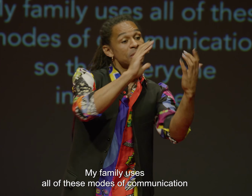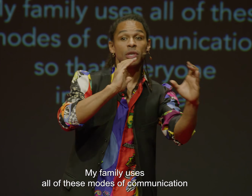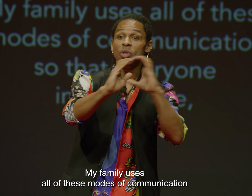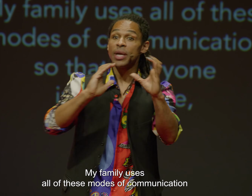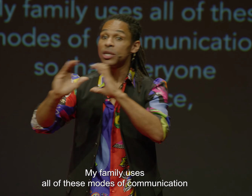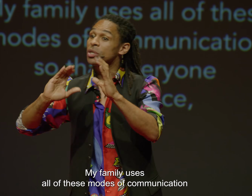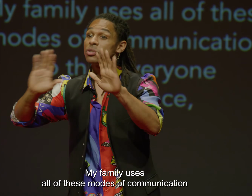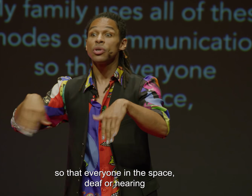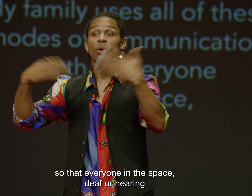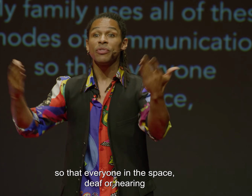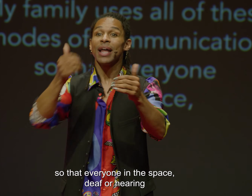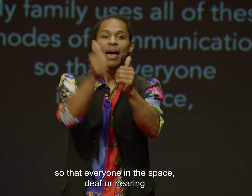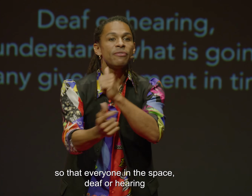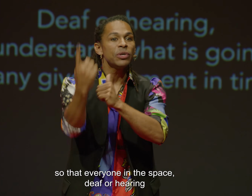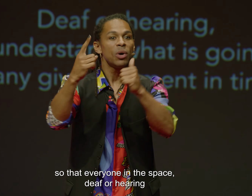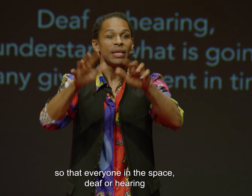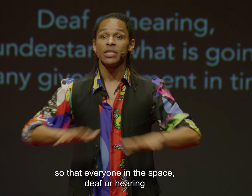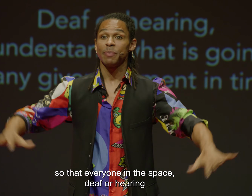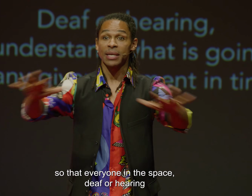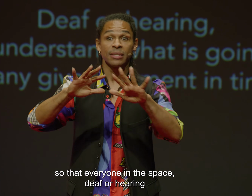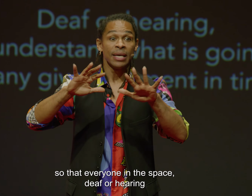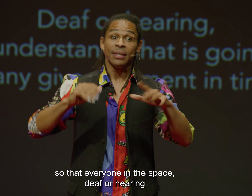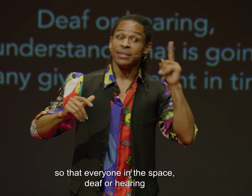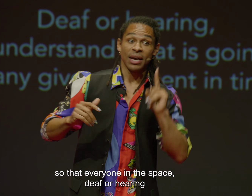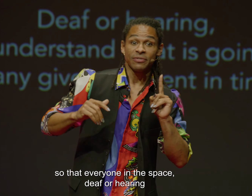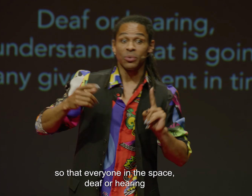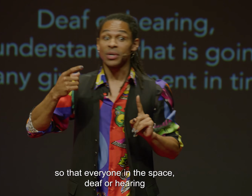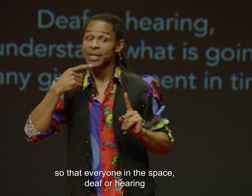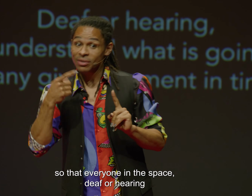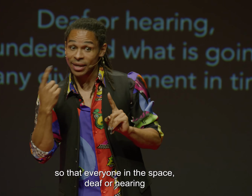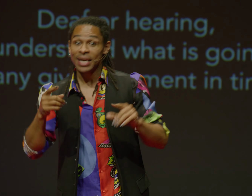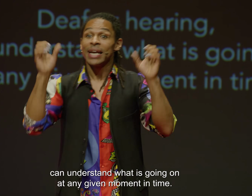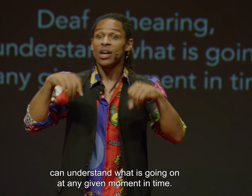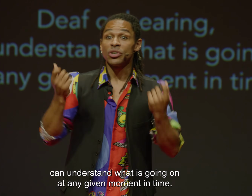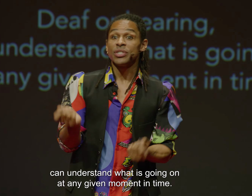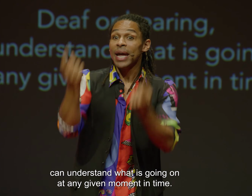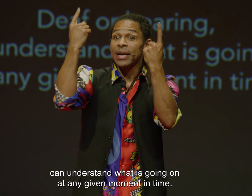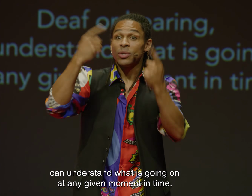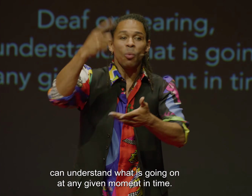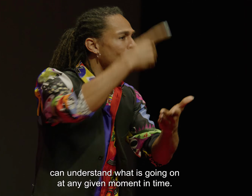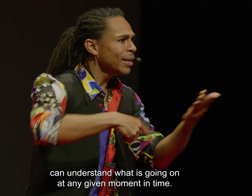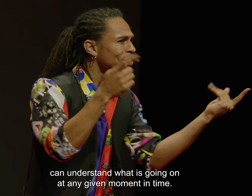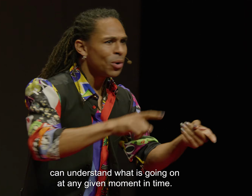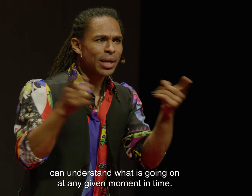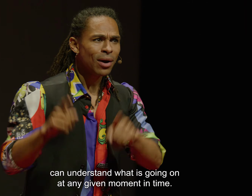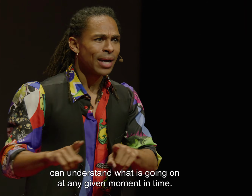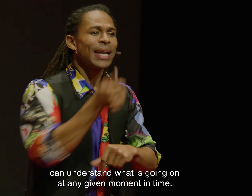of communication so that everyone in the space, deaf or hearing, can understand what is going on at